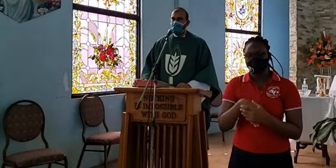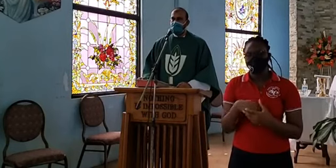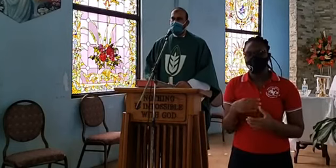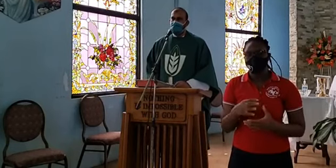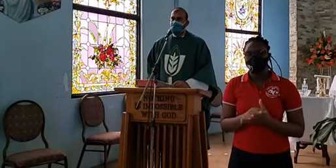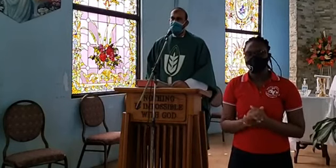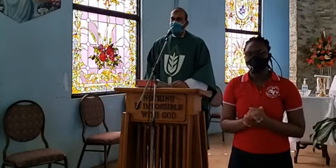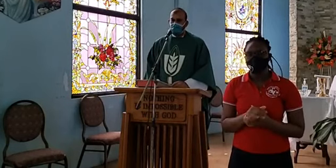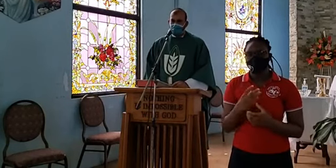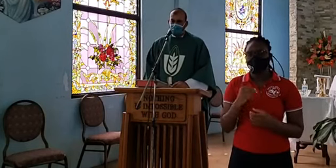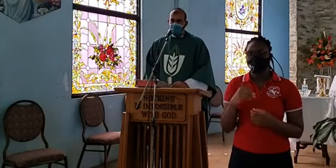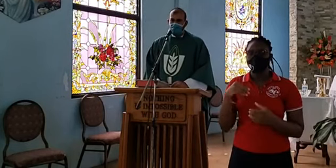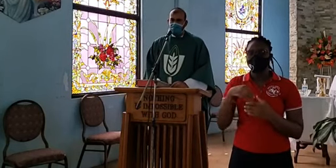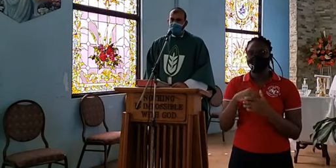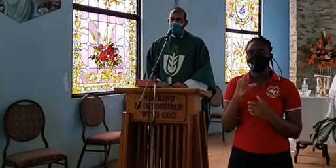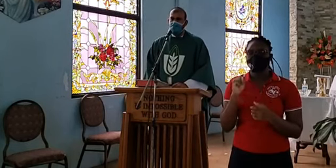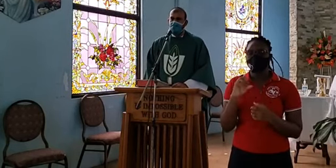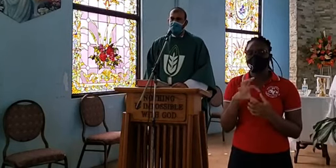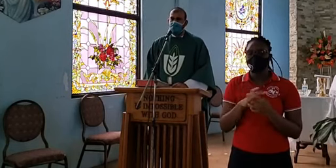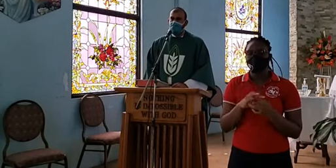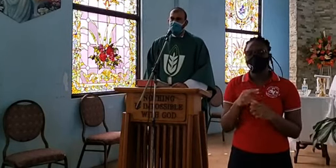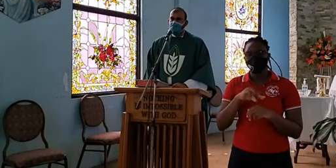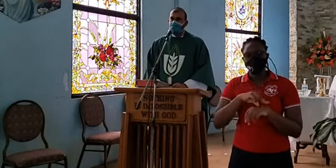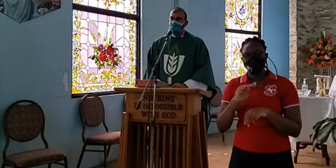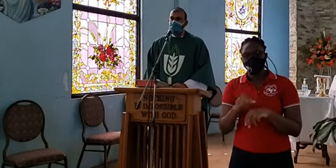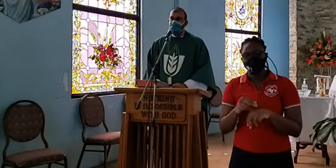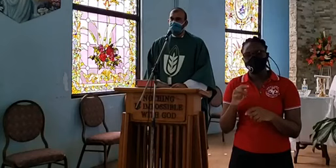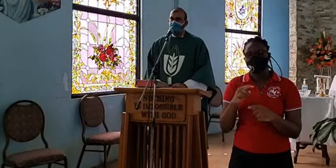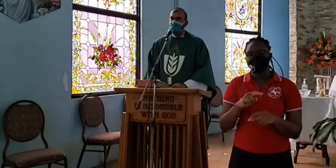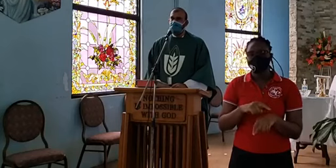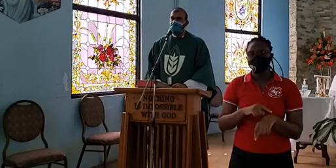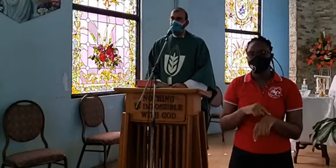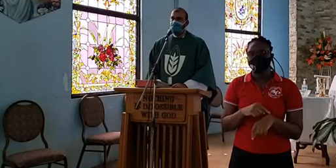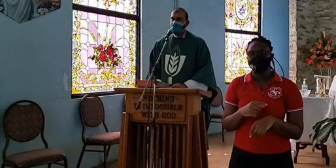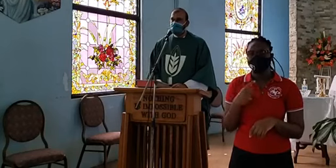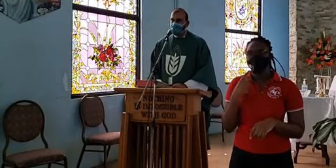And we are in a season of ordinary time, so we use the